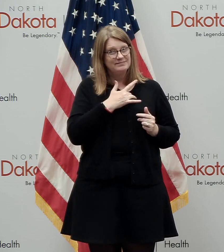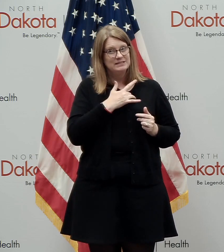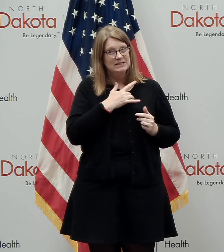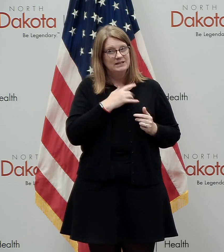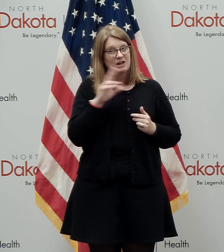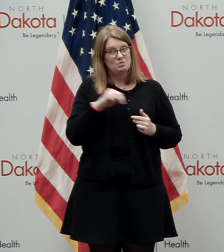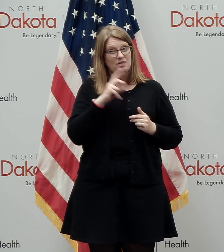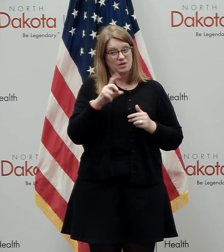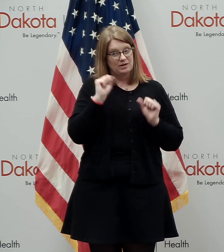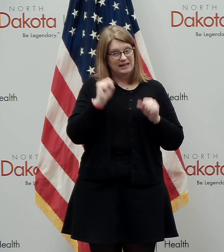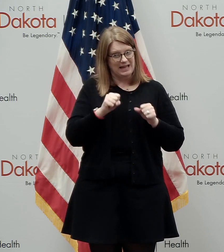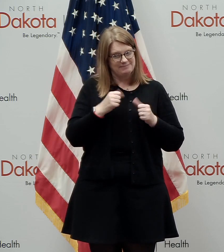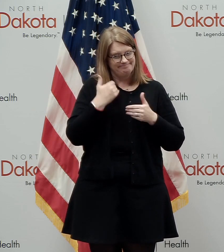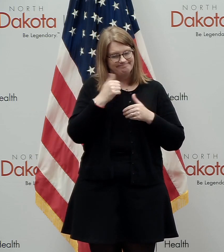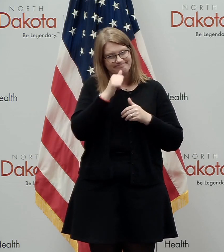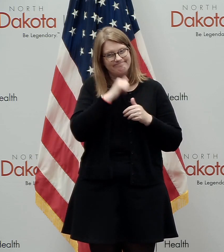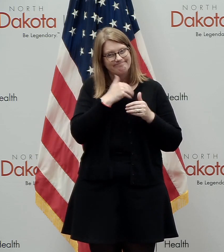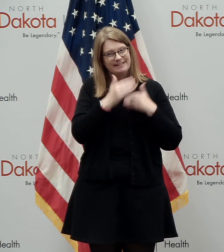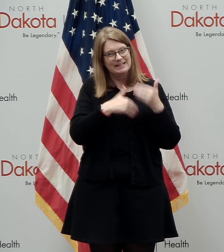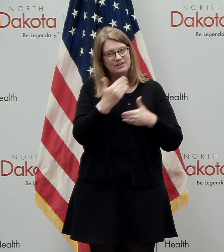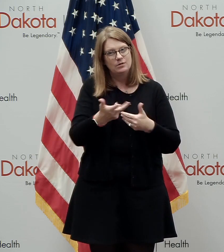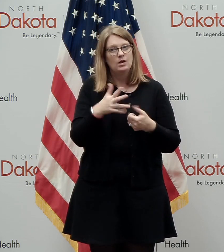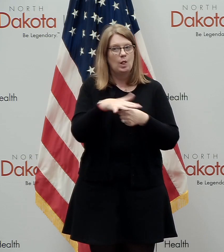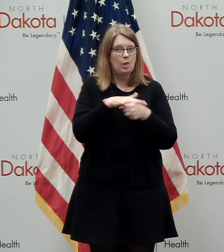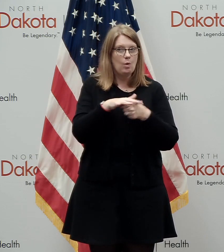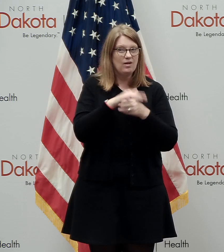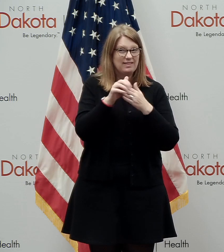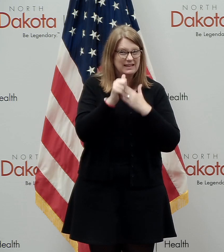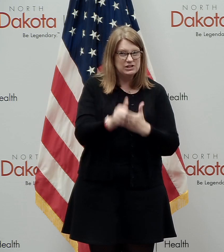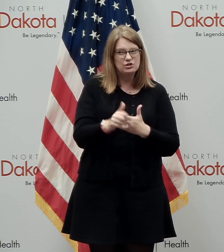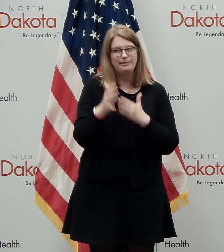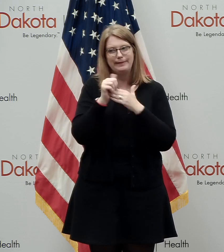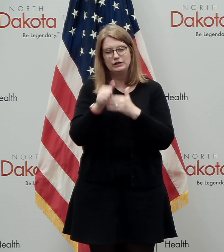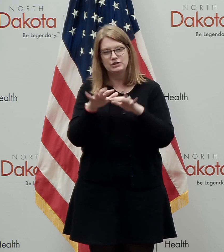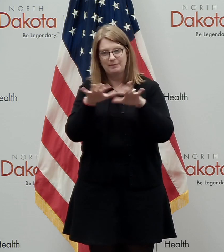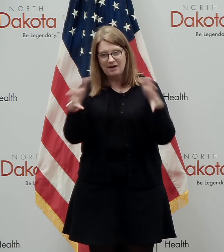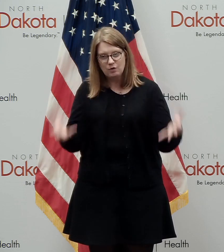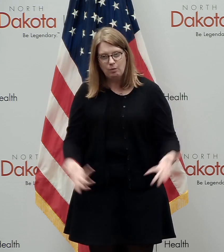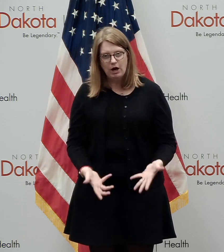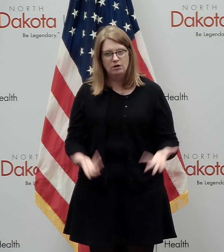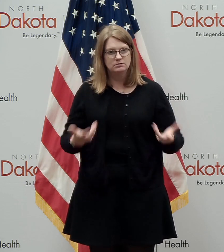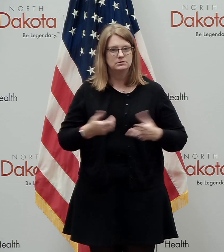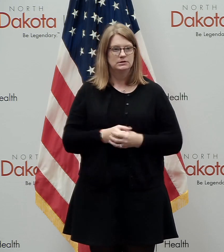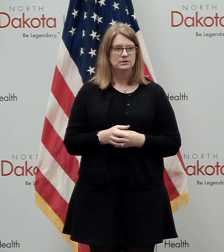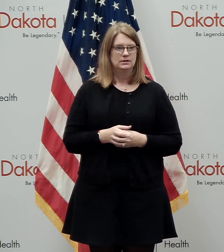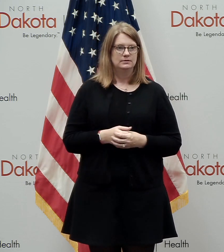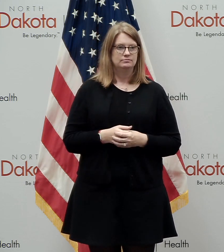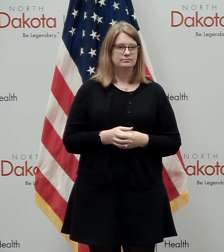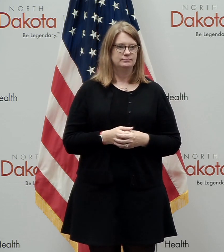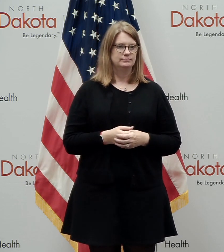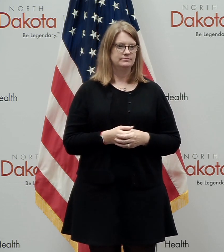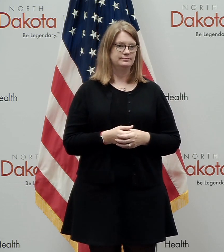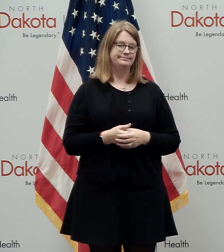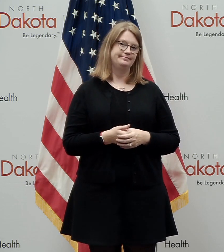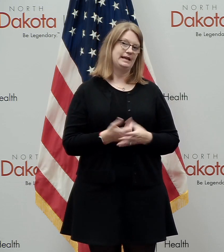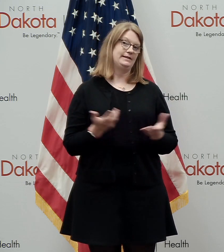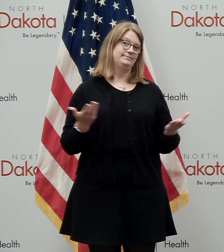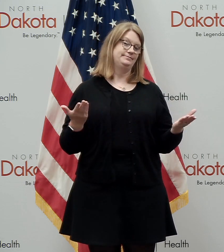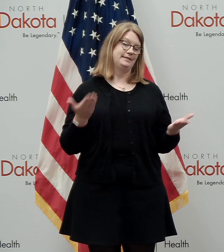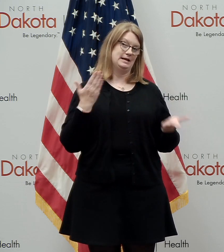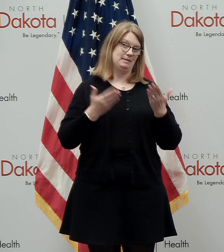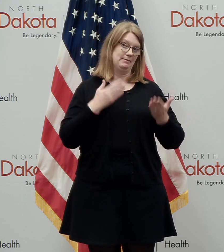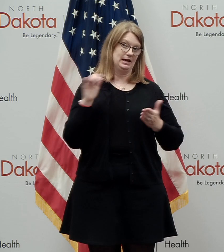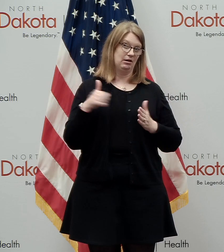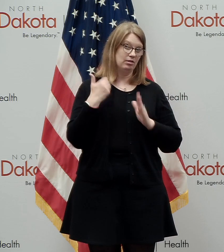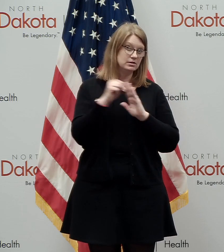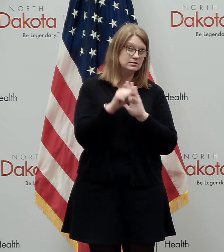done with local leadership everywhere, and local execution. Because and maybe in some other states they